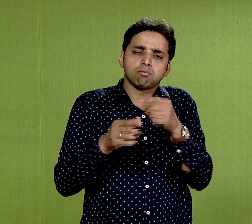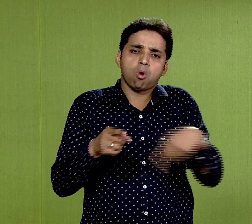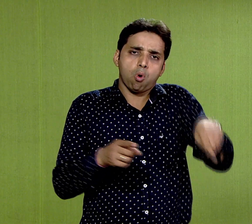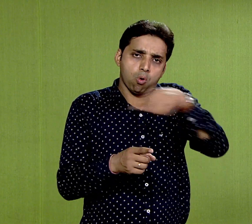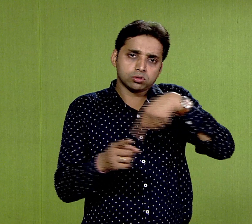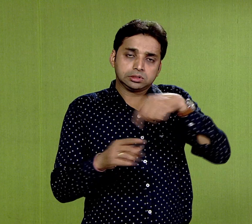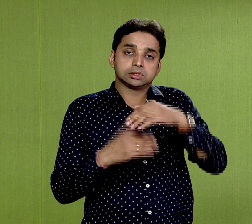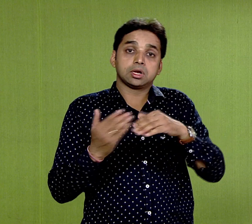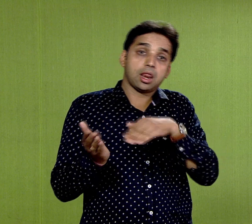and were called